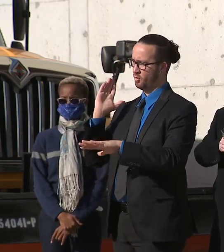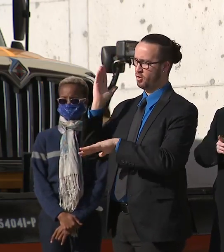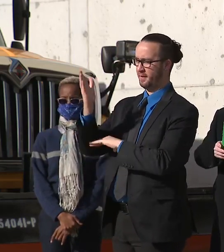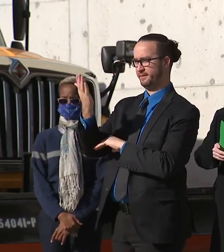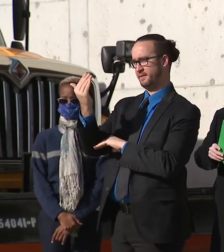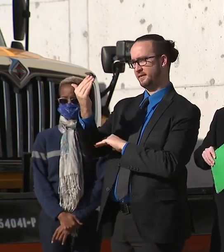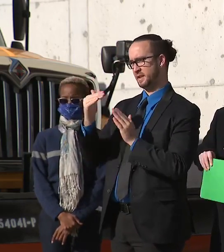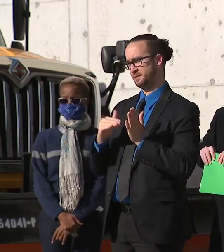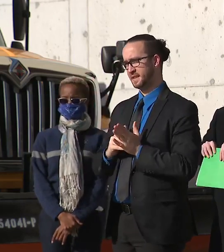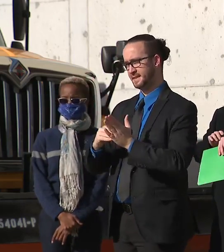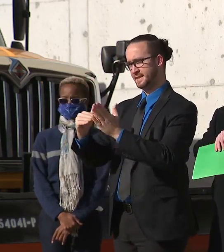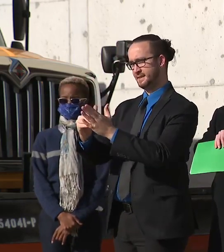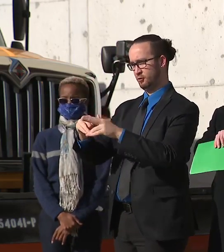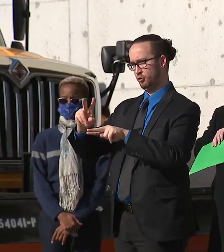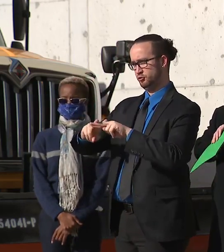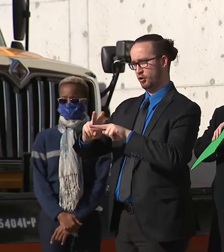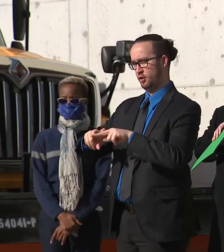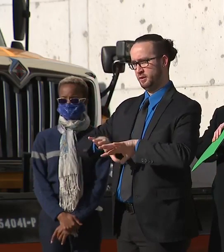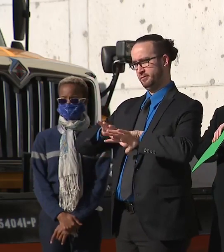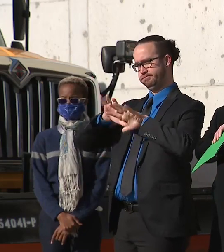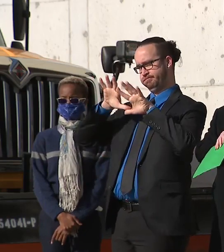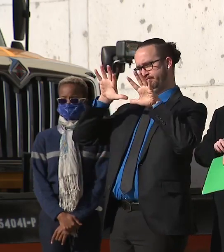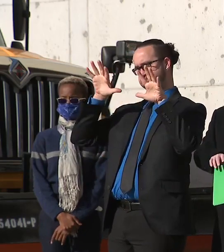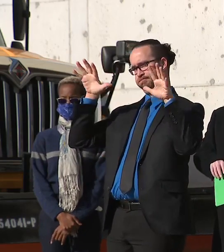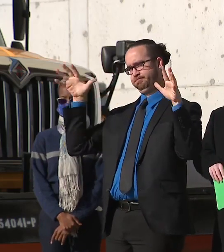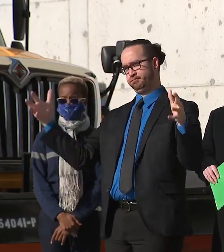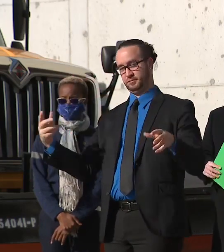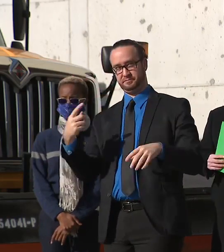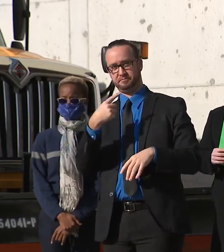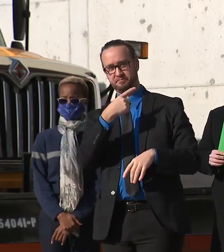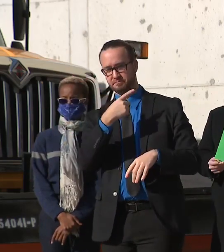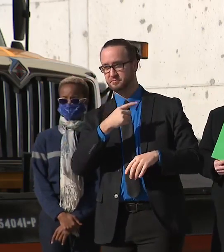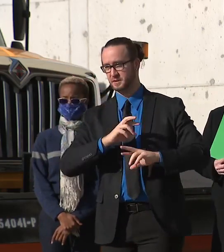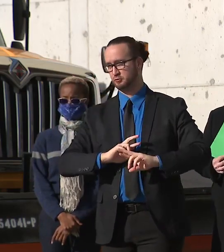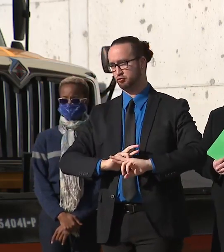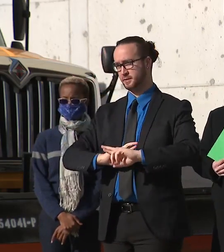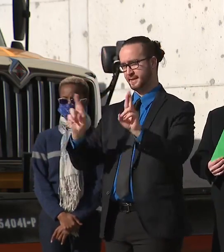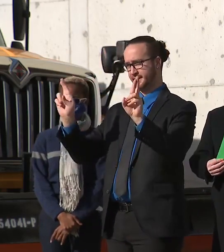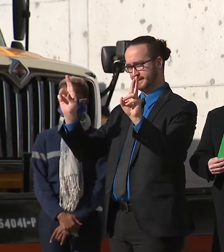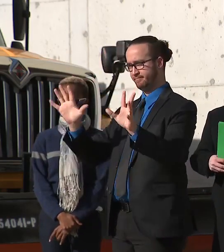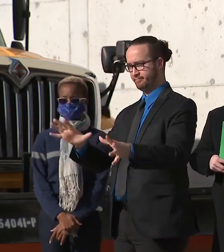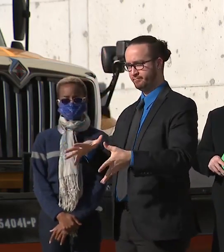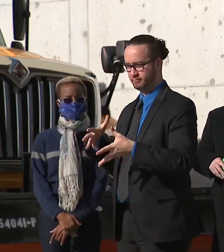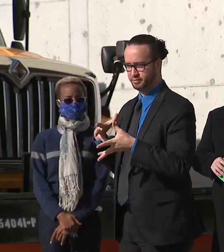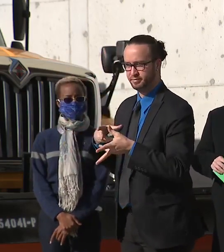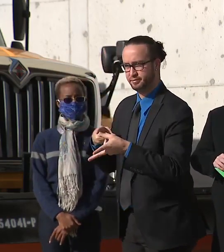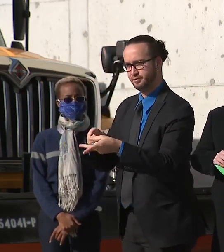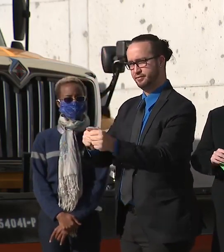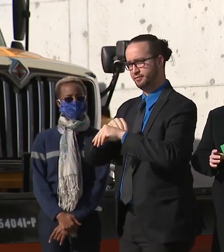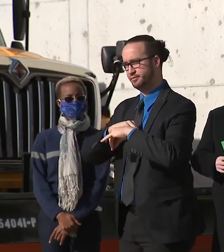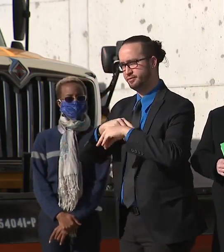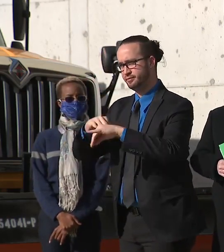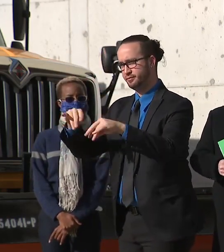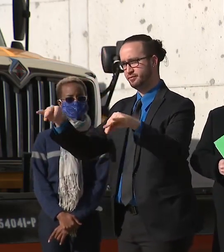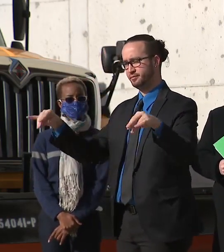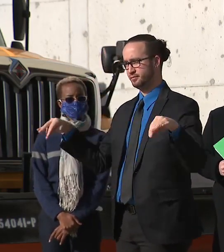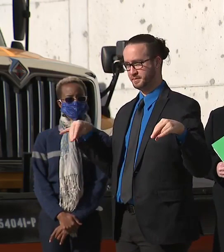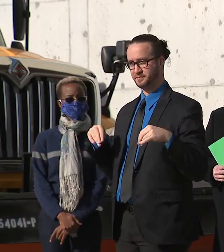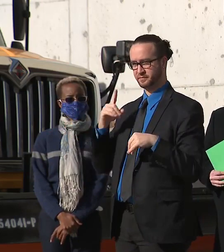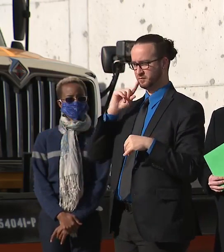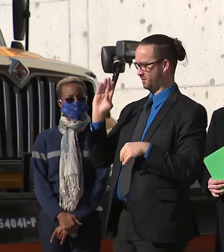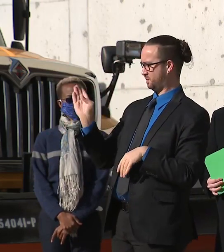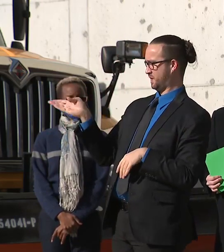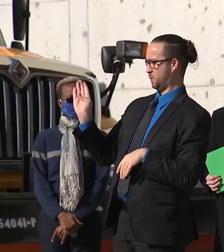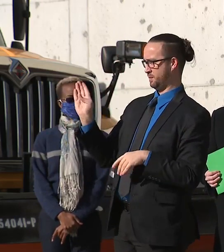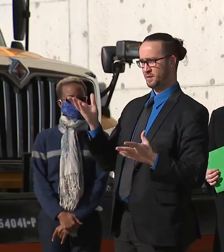streets. Our agencies have worked thoroughly throughout the summer to now to improve and examine our snow